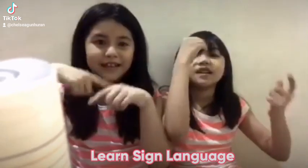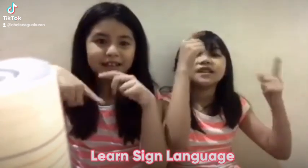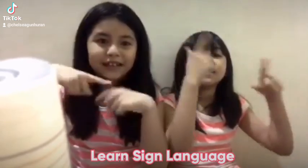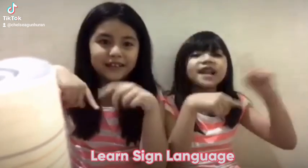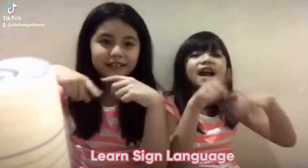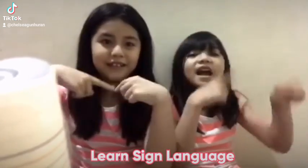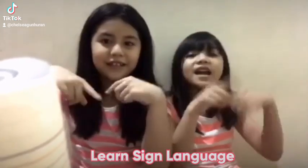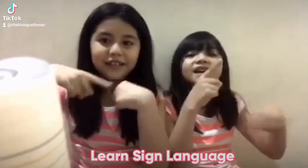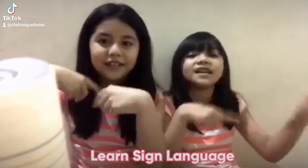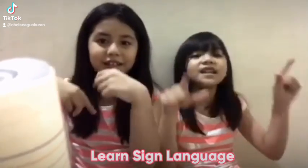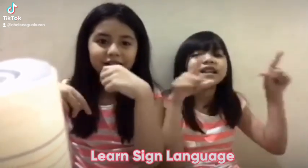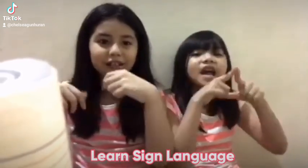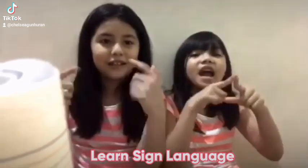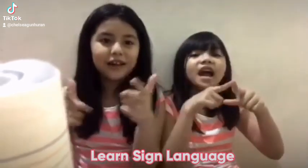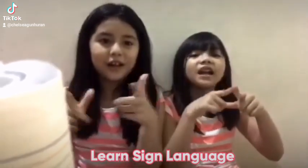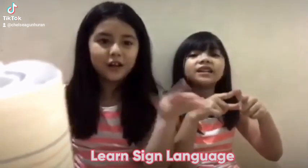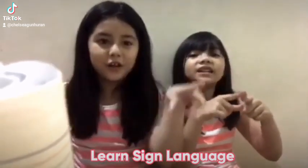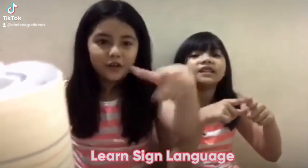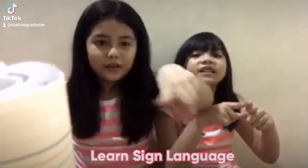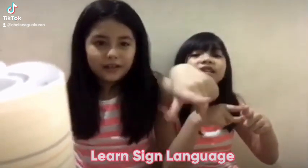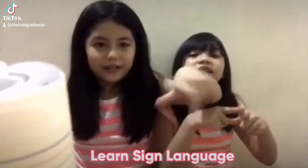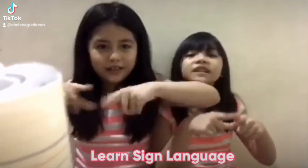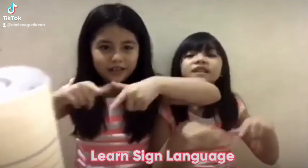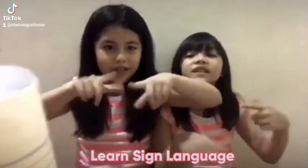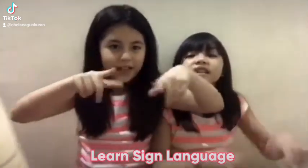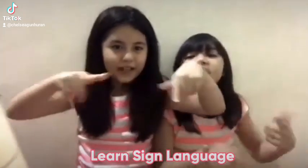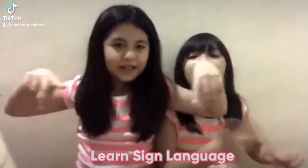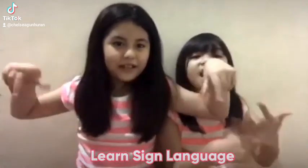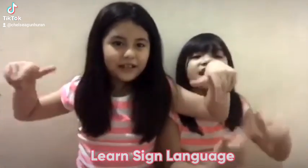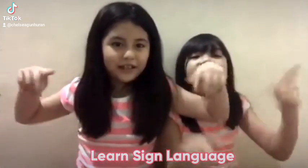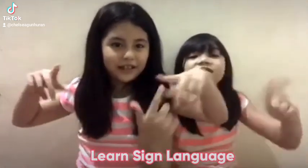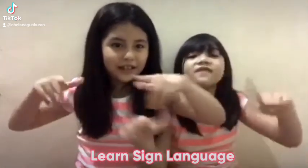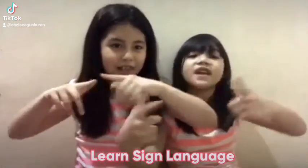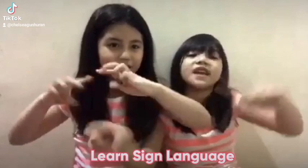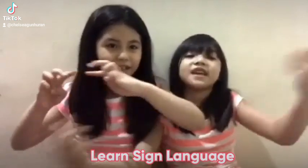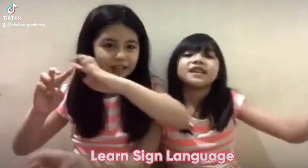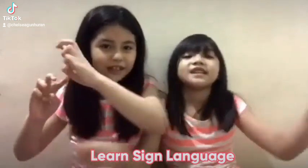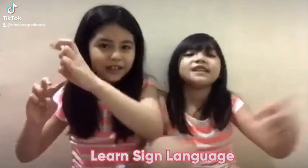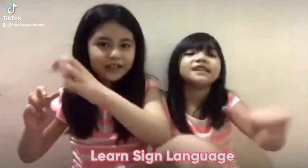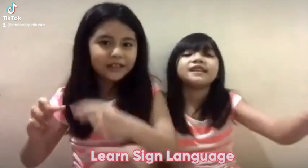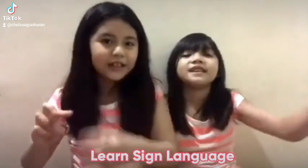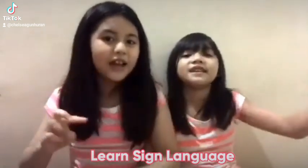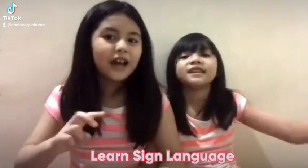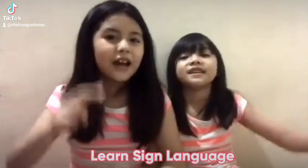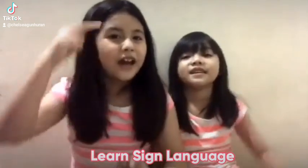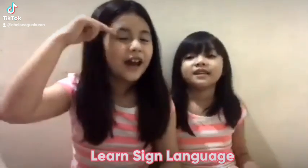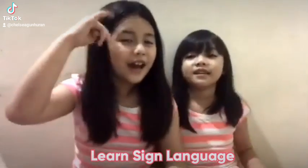language, hi,